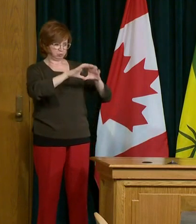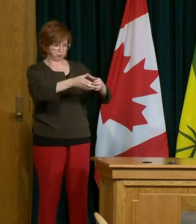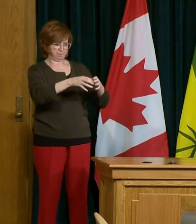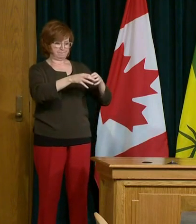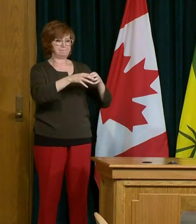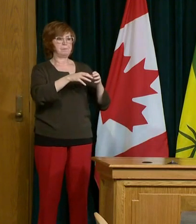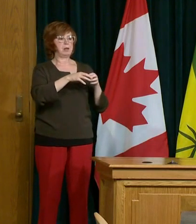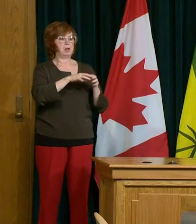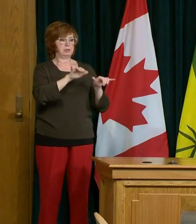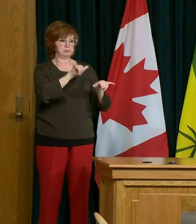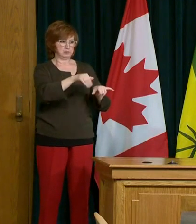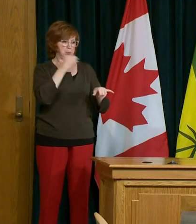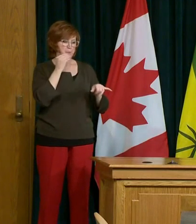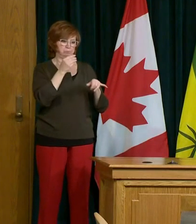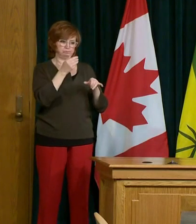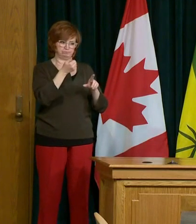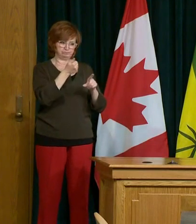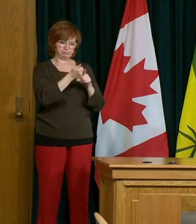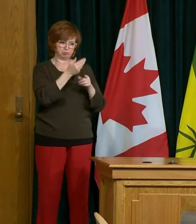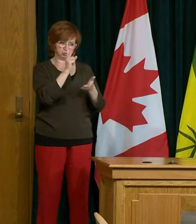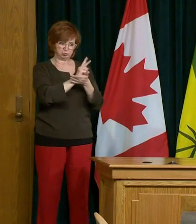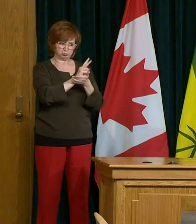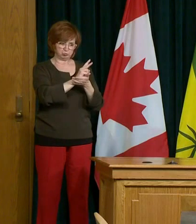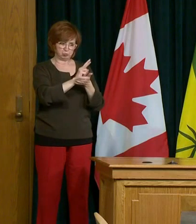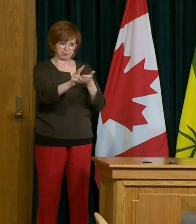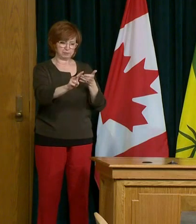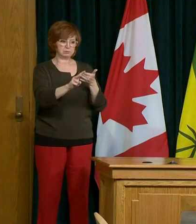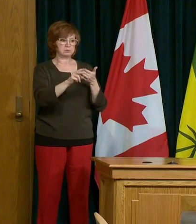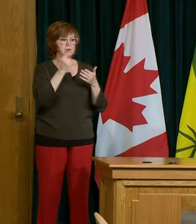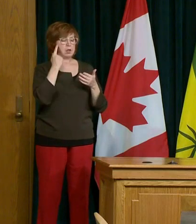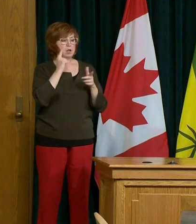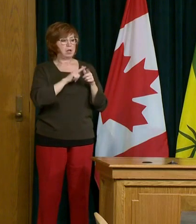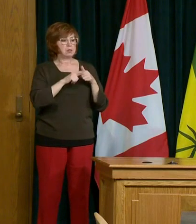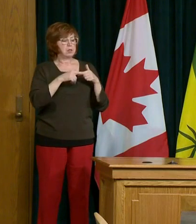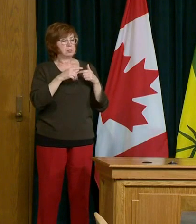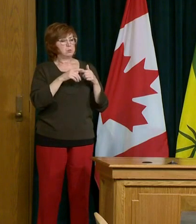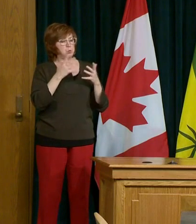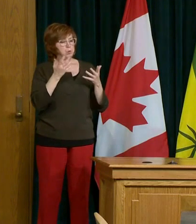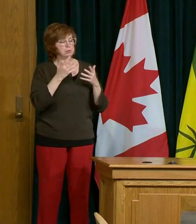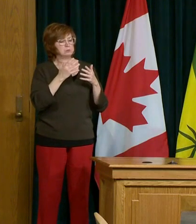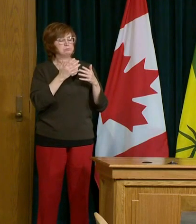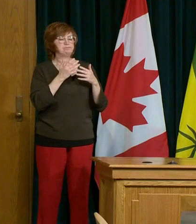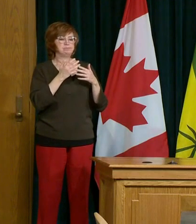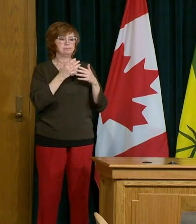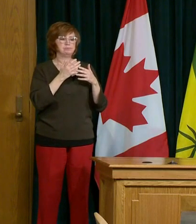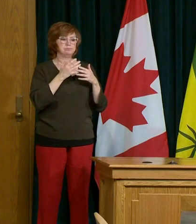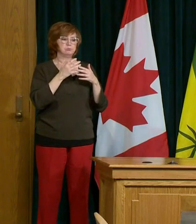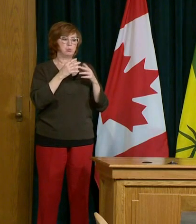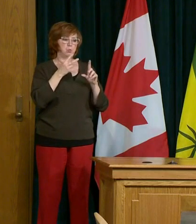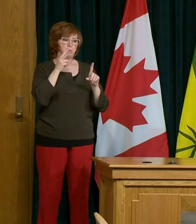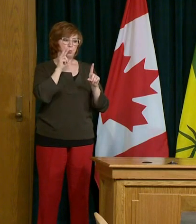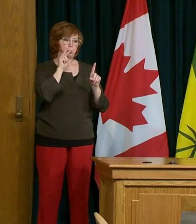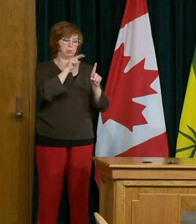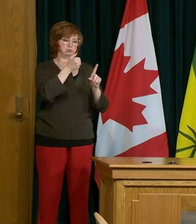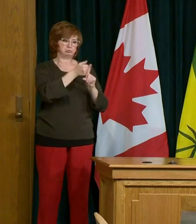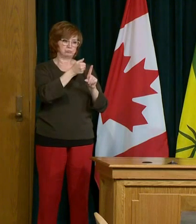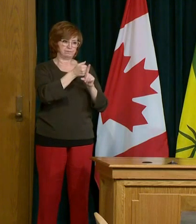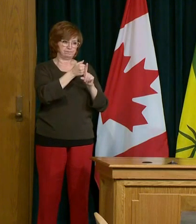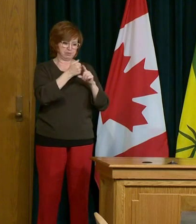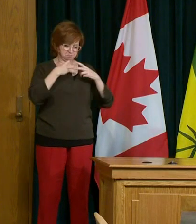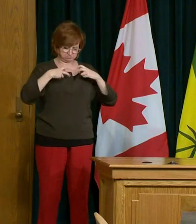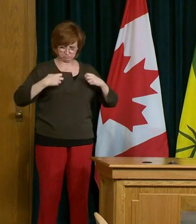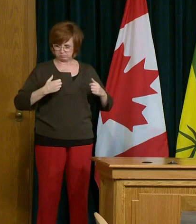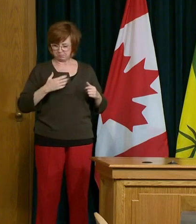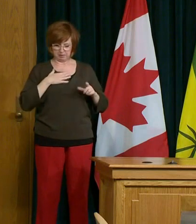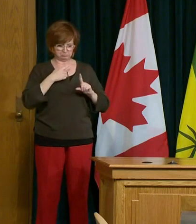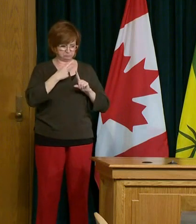2 weeks, and if you are well at the end of 2 weeks, you're then free to go about if you're an essential worker or if you have to go out shopping and